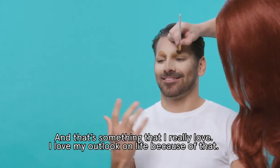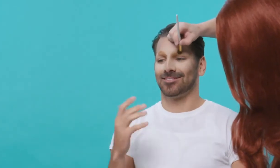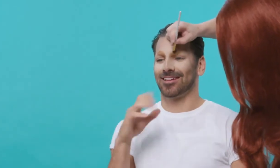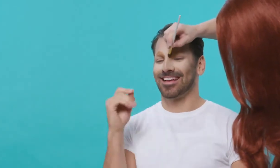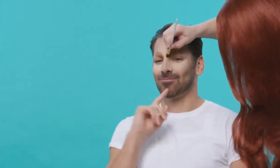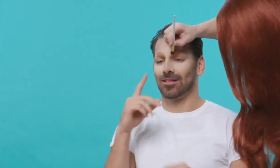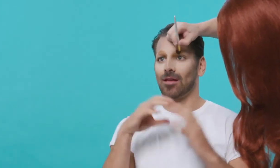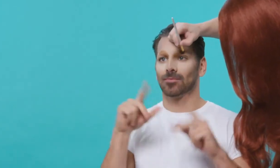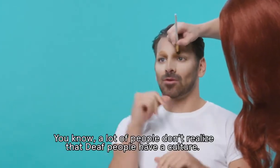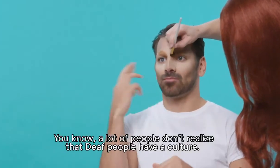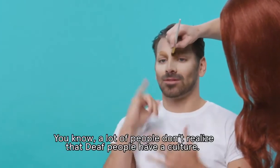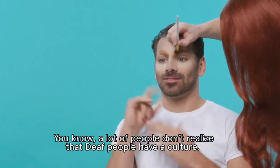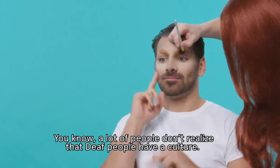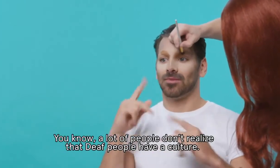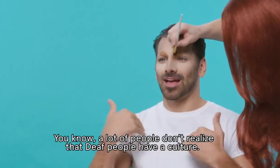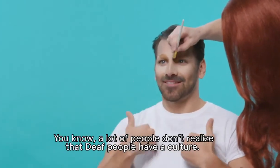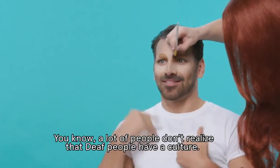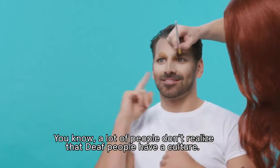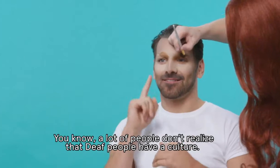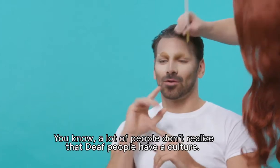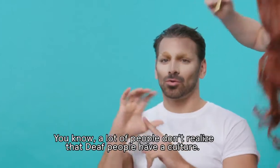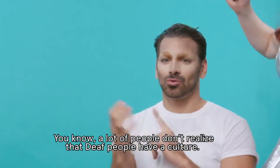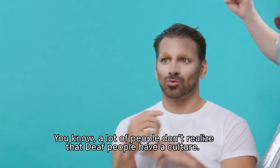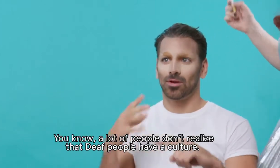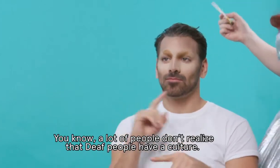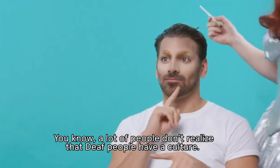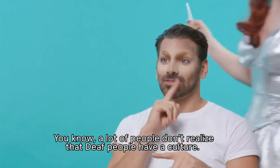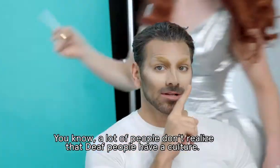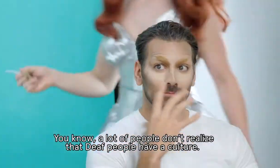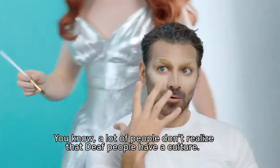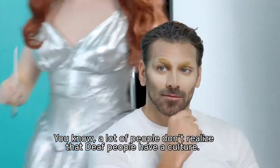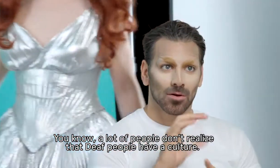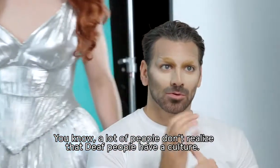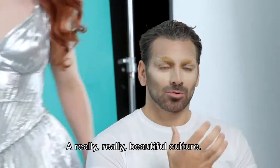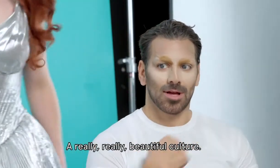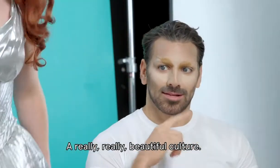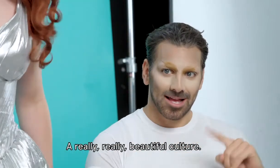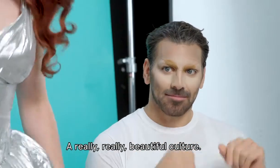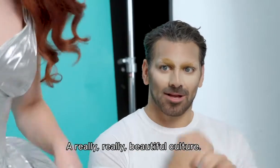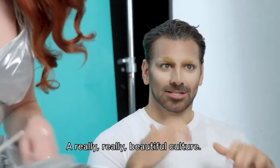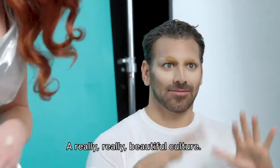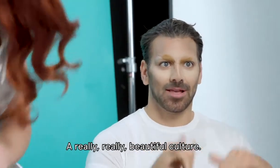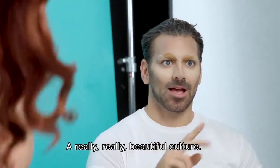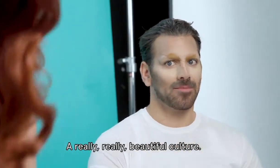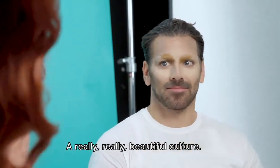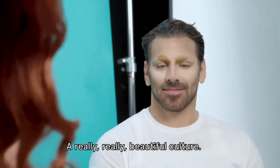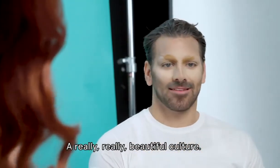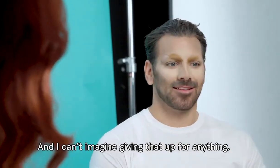that. You know, a lot of people don't realize that deaf people have a culture, a really, really beautiful culture, and I can't